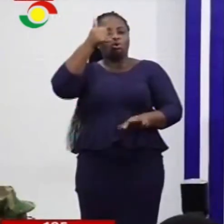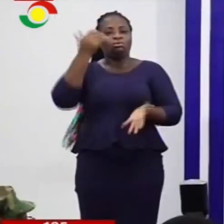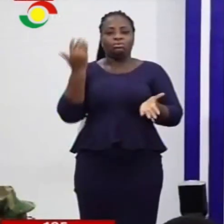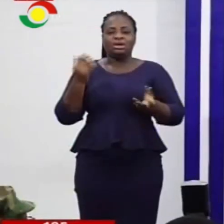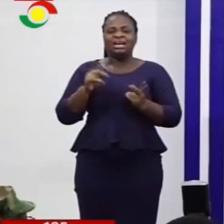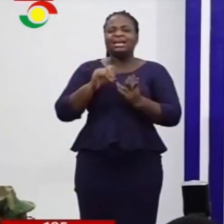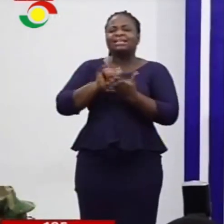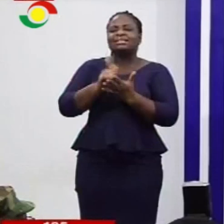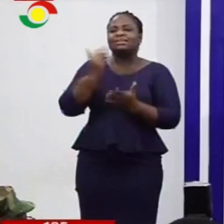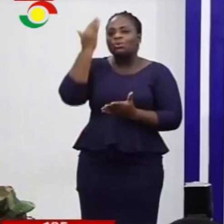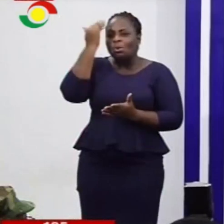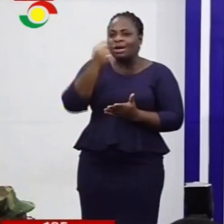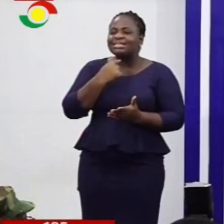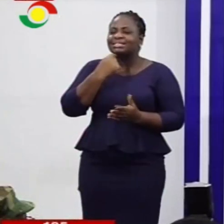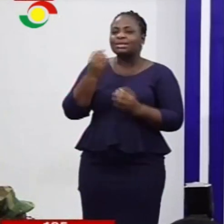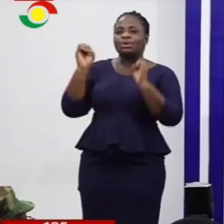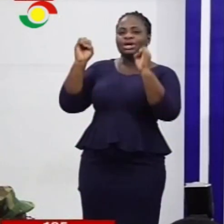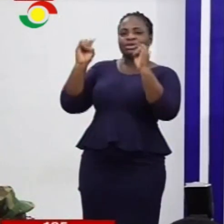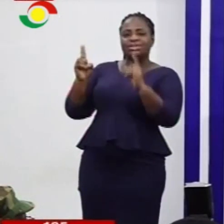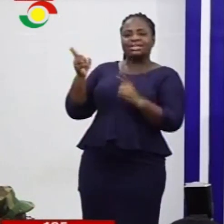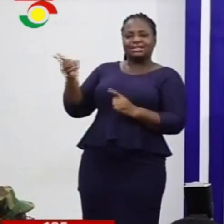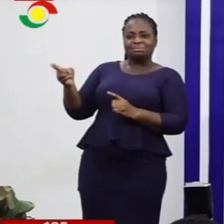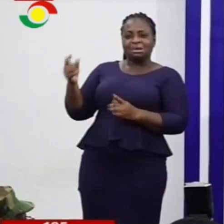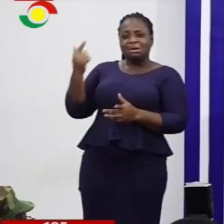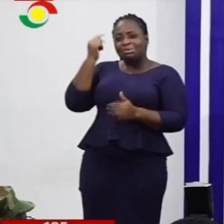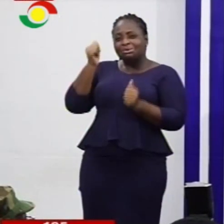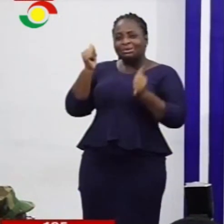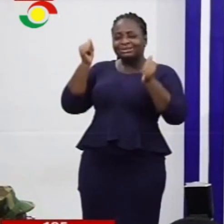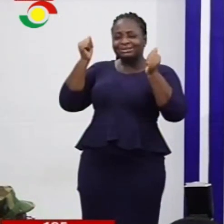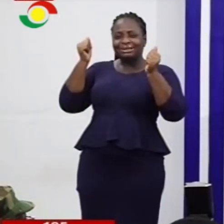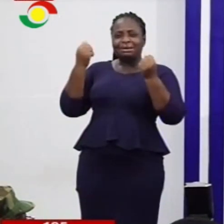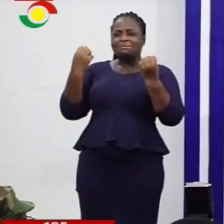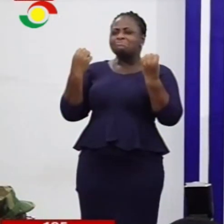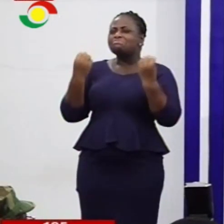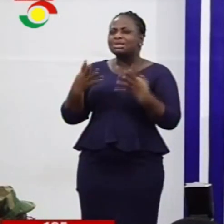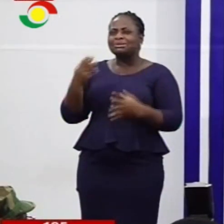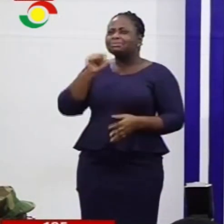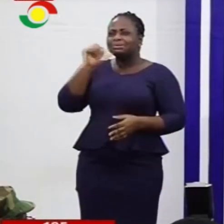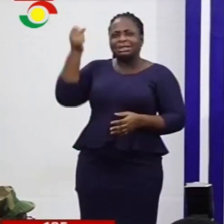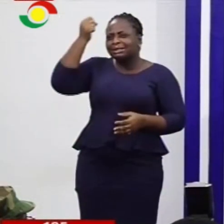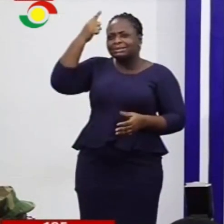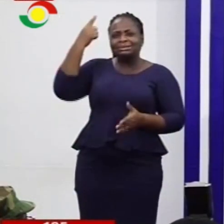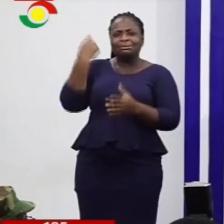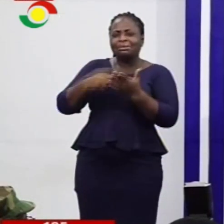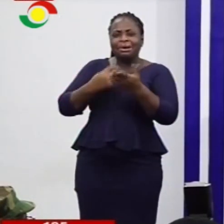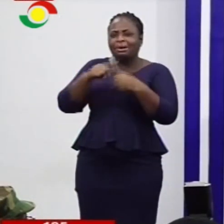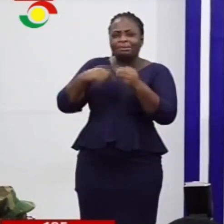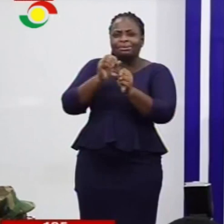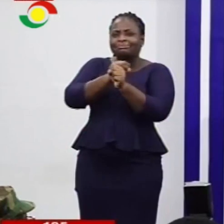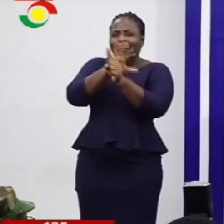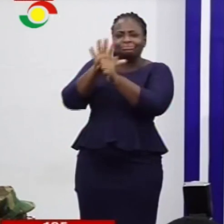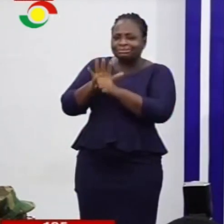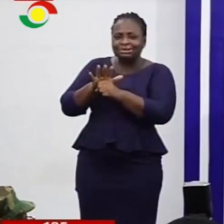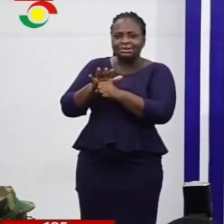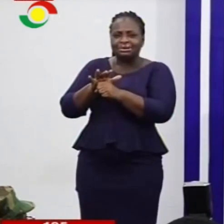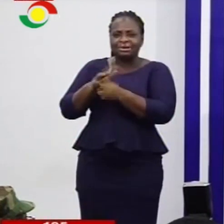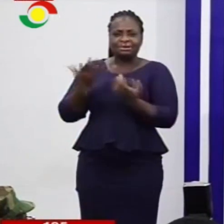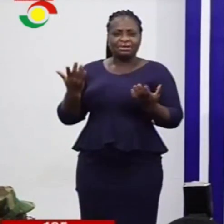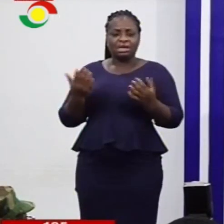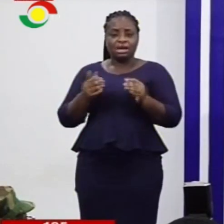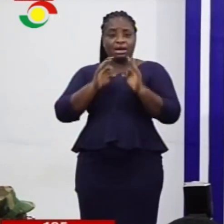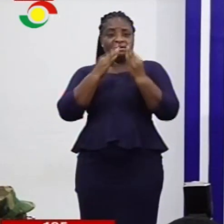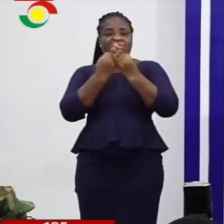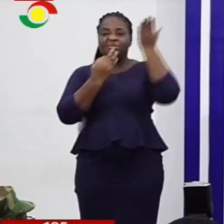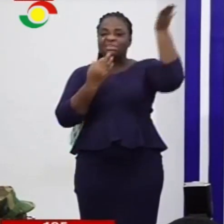can't be about educating one who send the Henry and Norman Bibre won't ask you when you mawaba. What's more be and cook room? I will follow so one shed